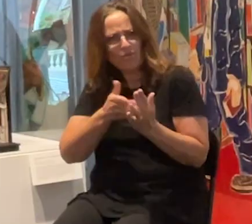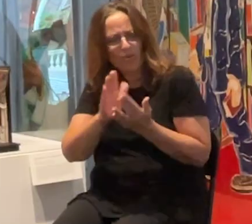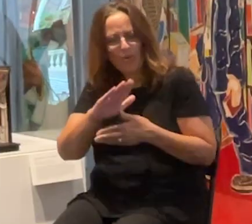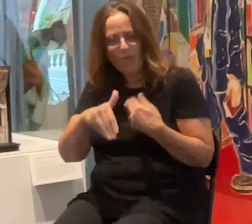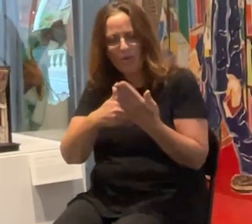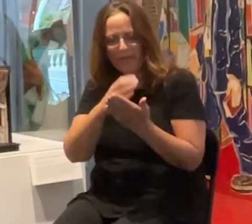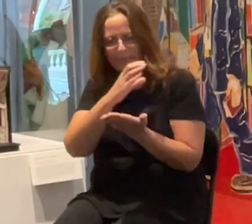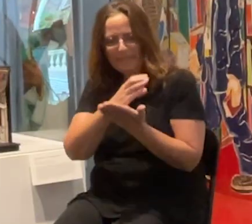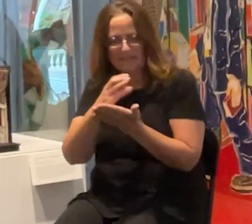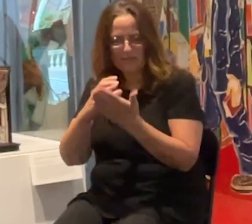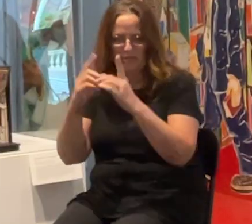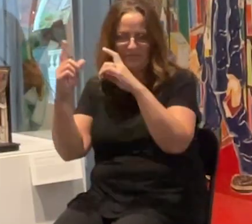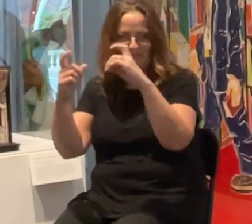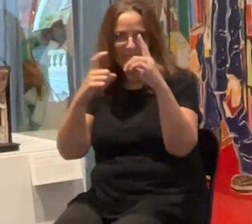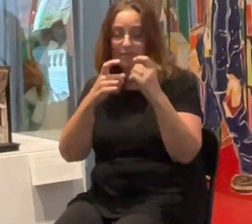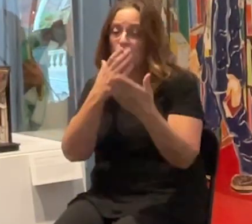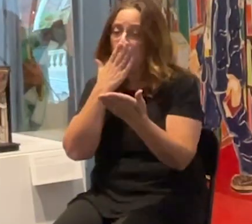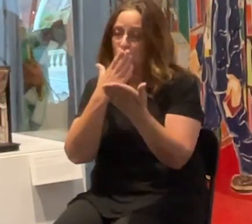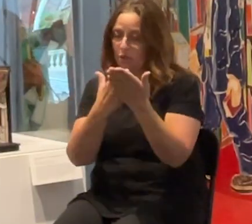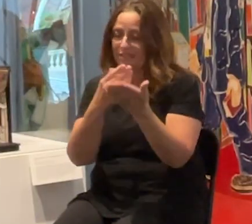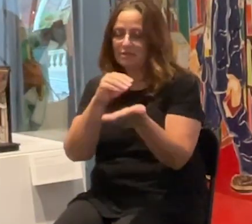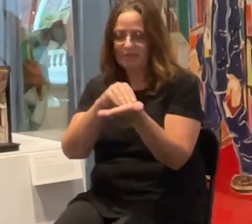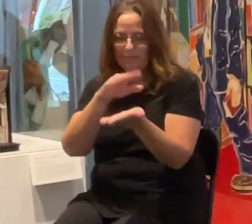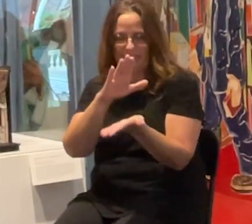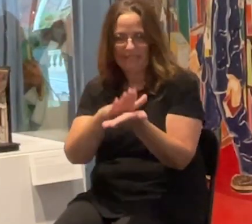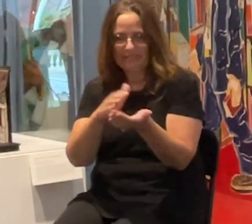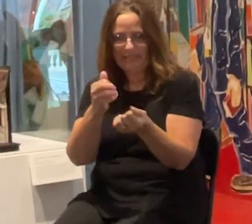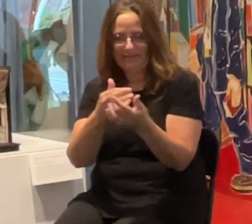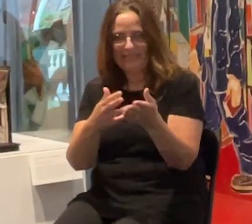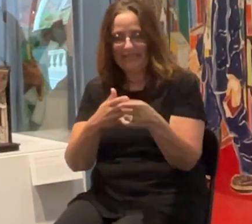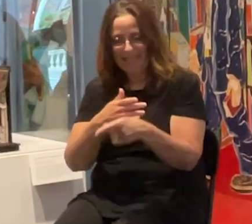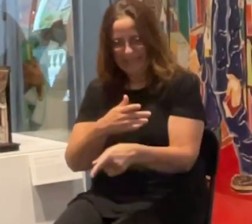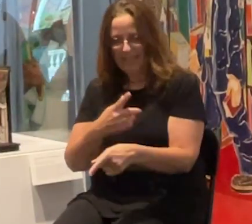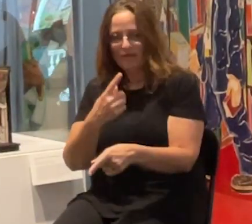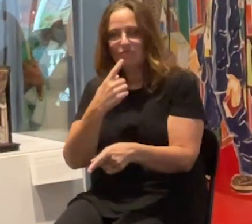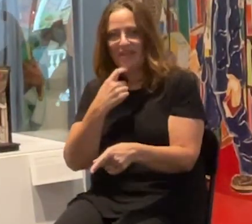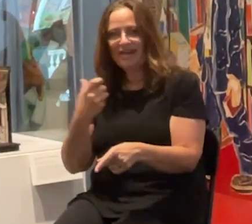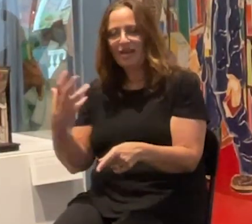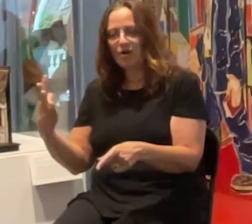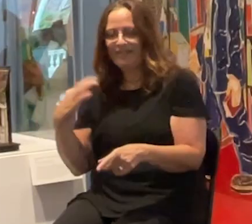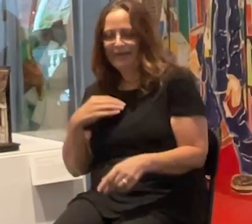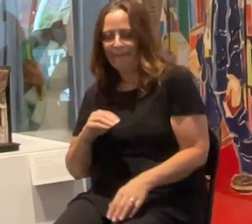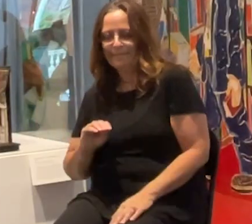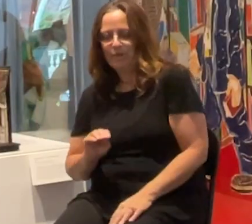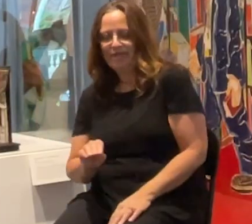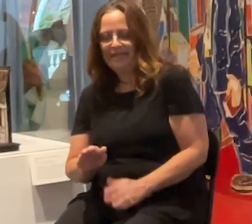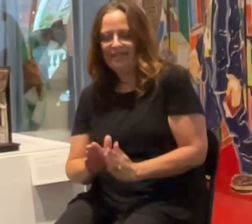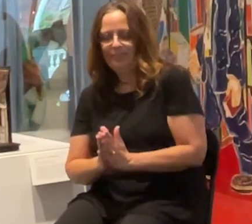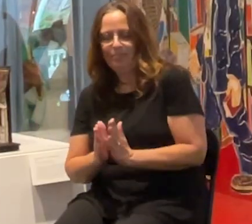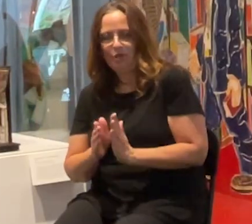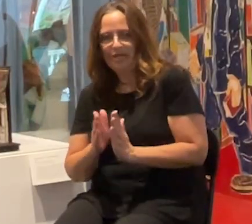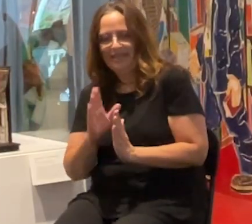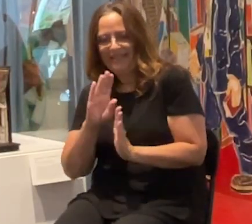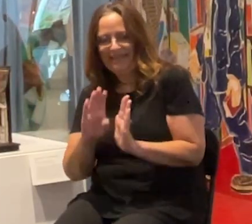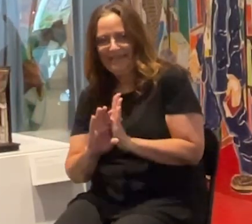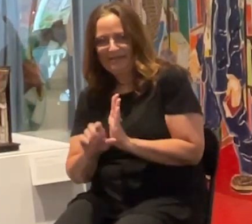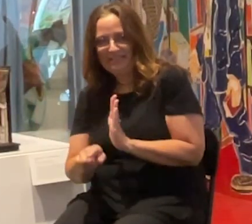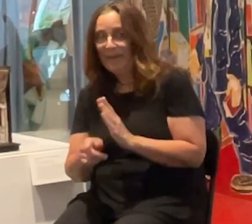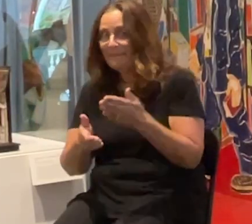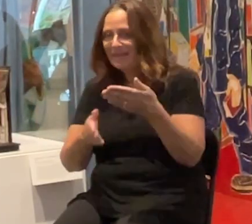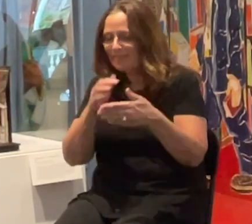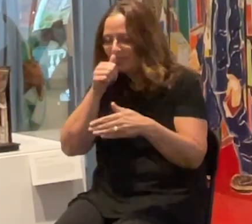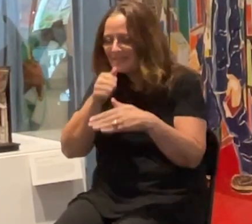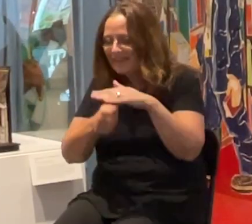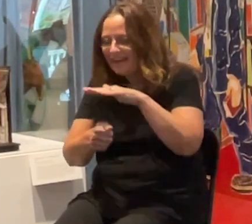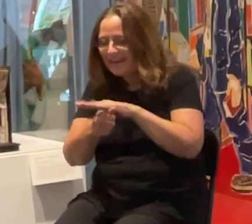had taken very good documentation of everything, and there it was. No, so Red had put that there, but maybe it was hiding in some